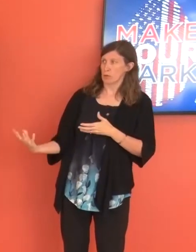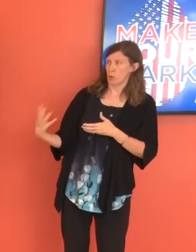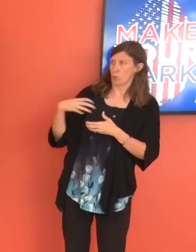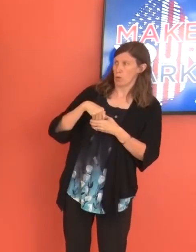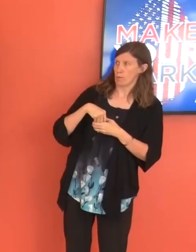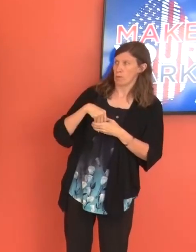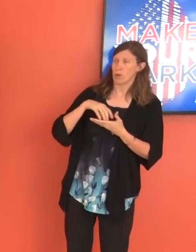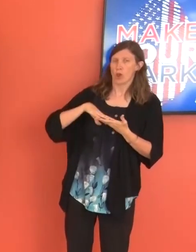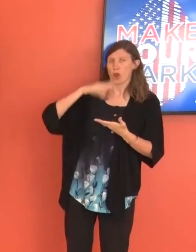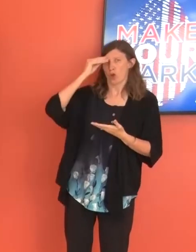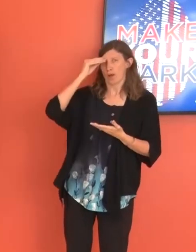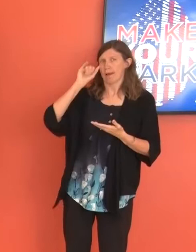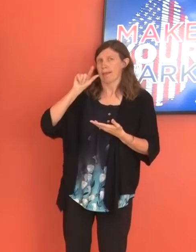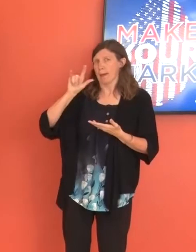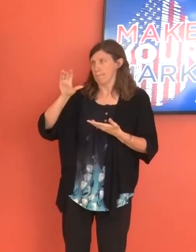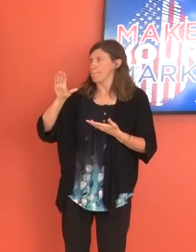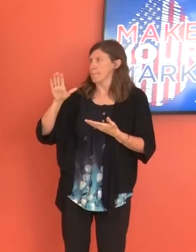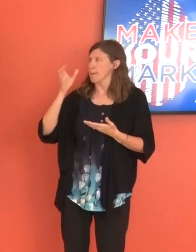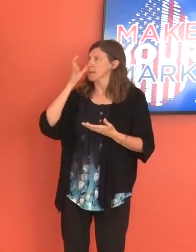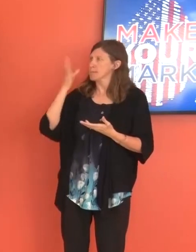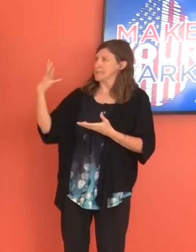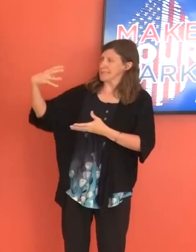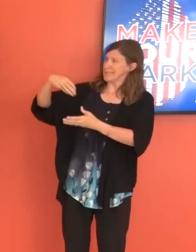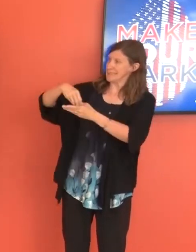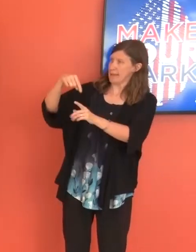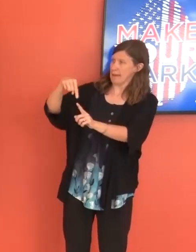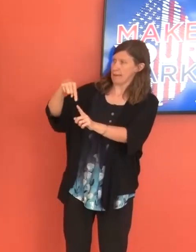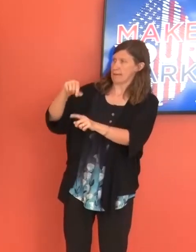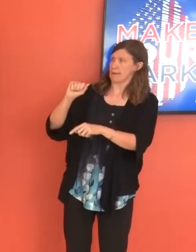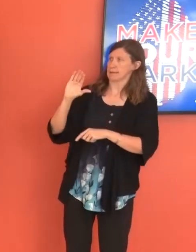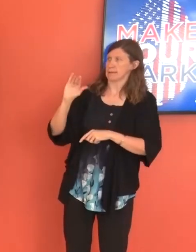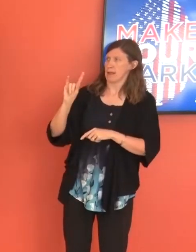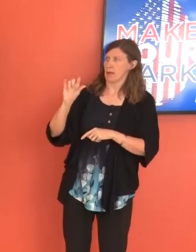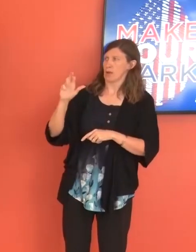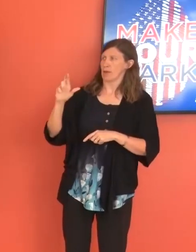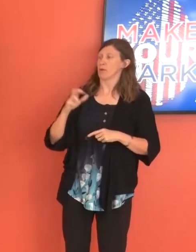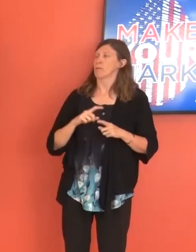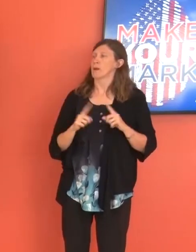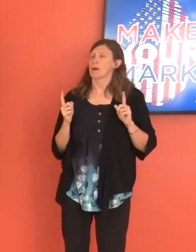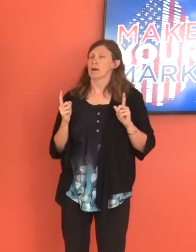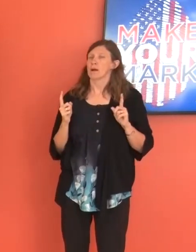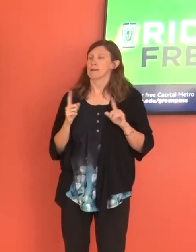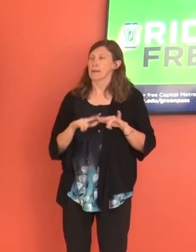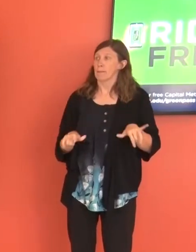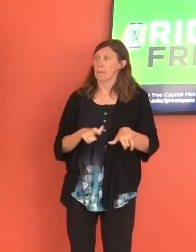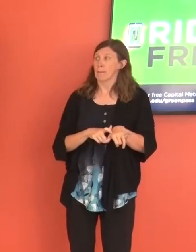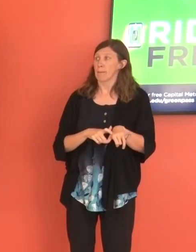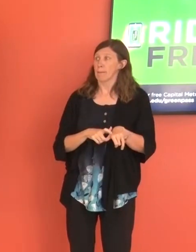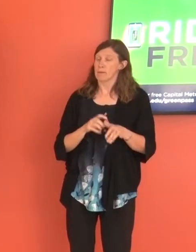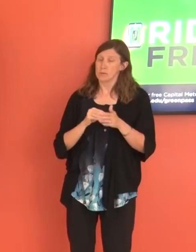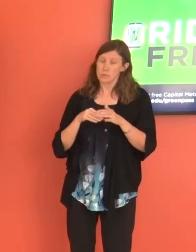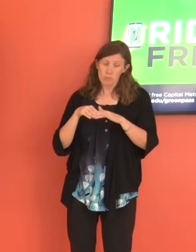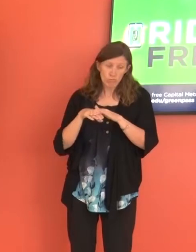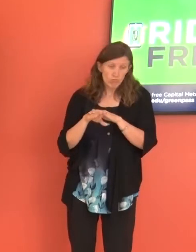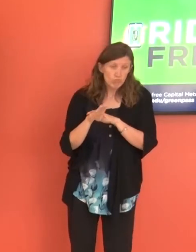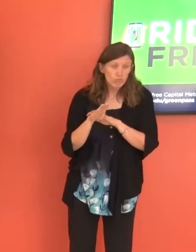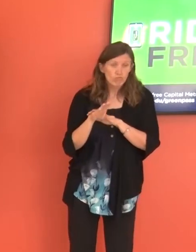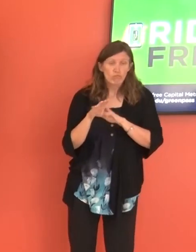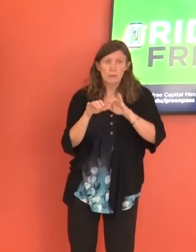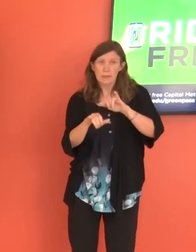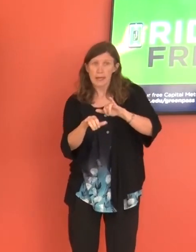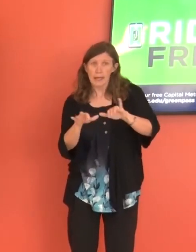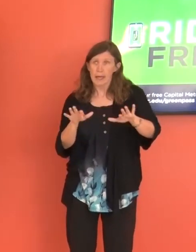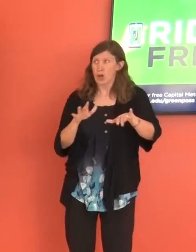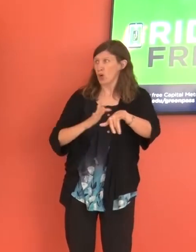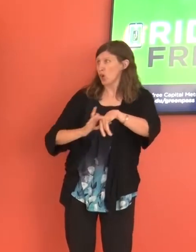the learning lab concept within that. But it also means that students can come and stay, come